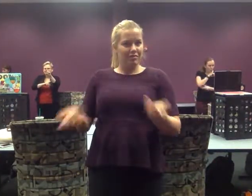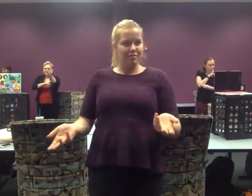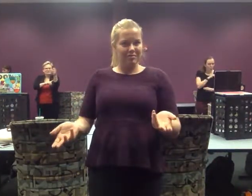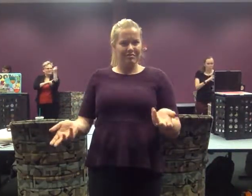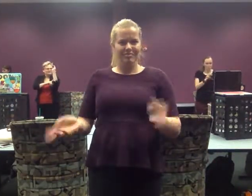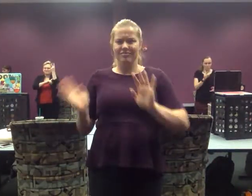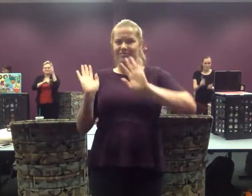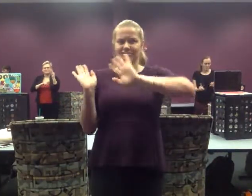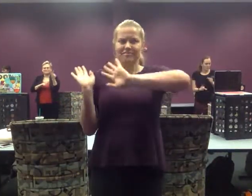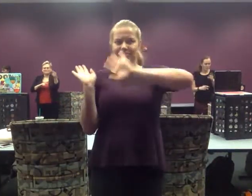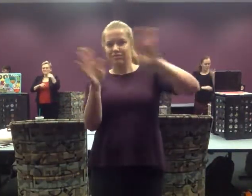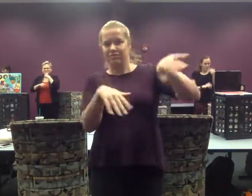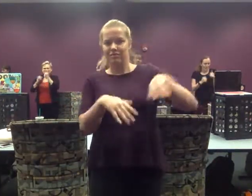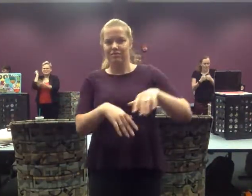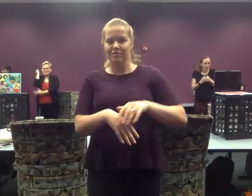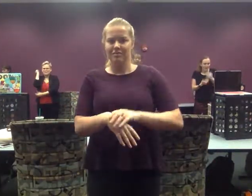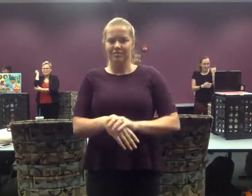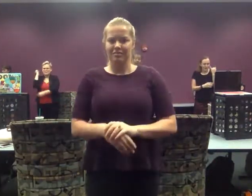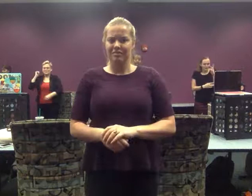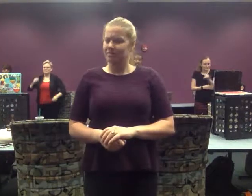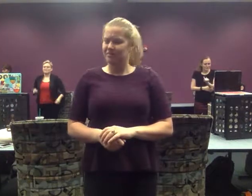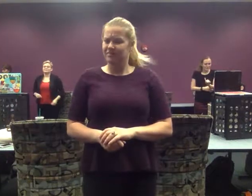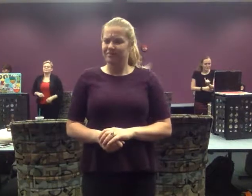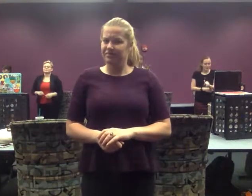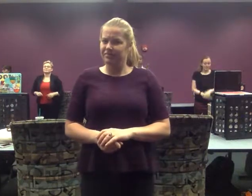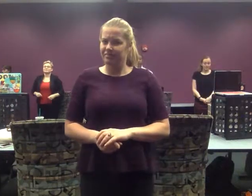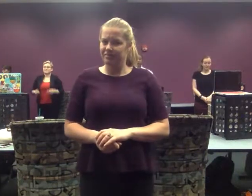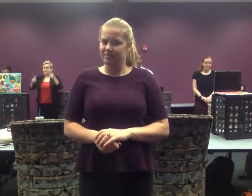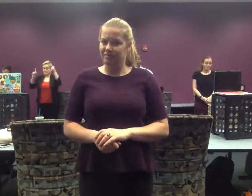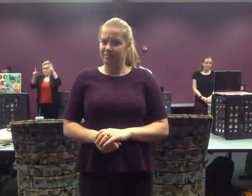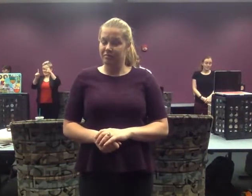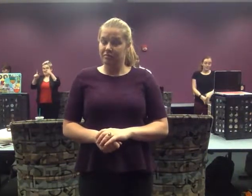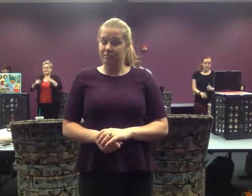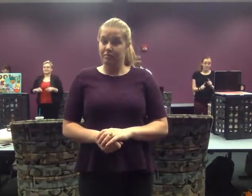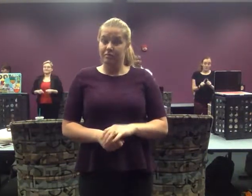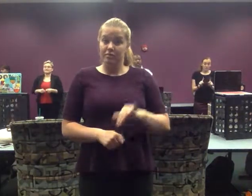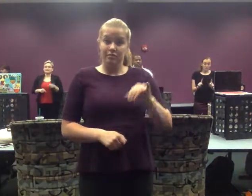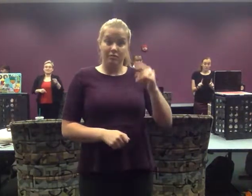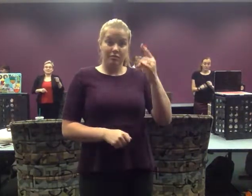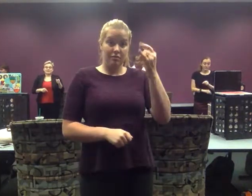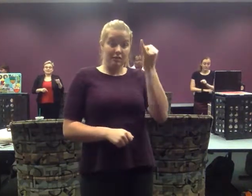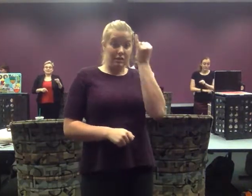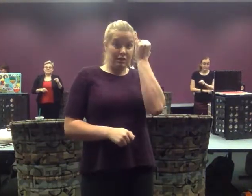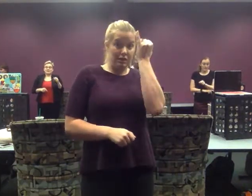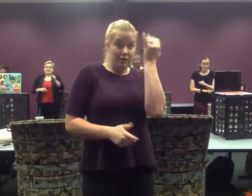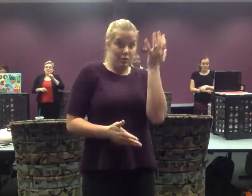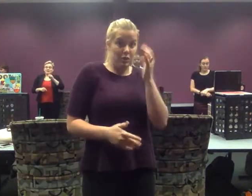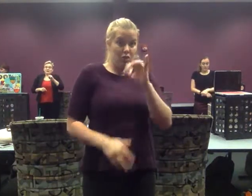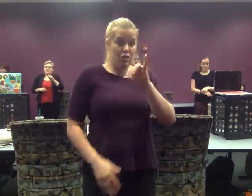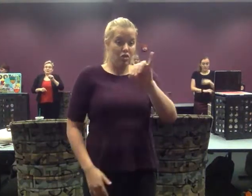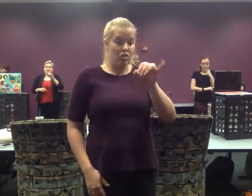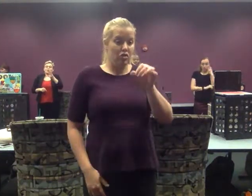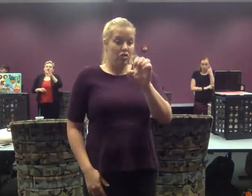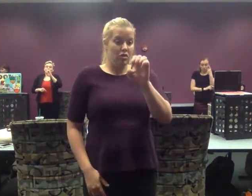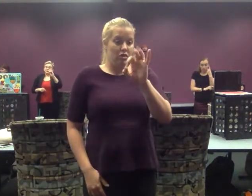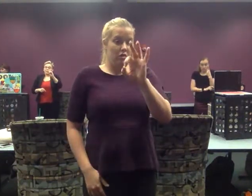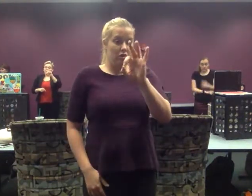bottom? Well, the fact is that he had Jeffersonian ideas. Coolidge understood Hamilton. All the way back to